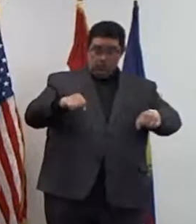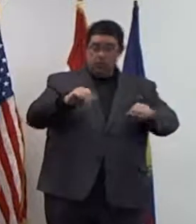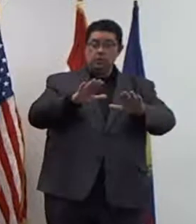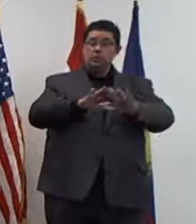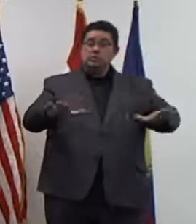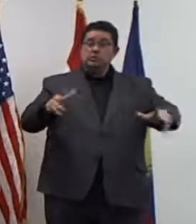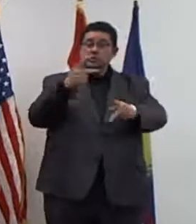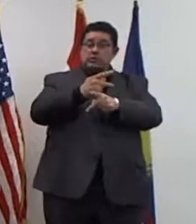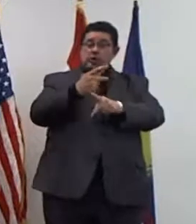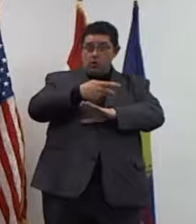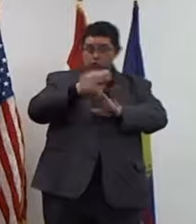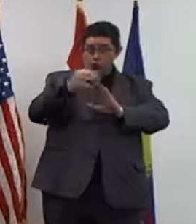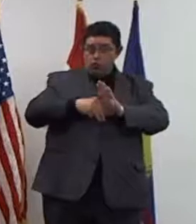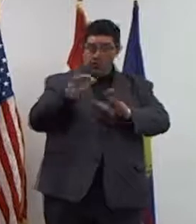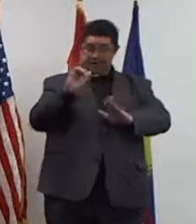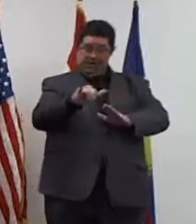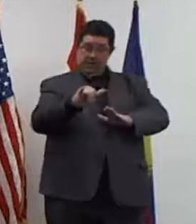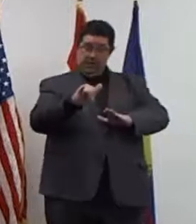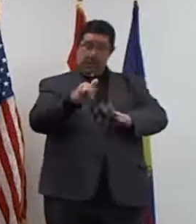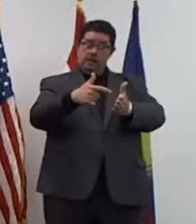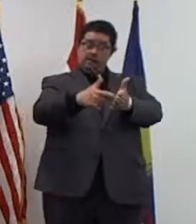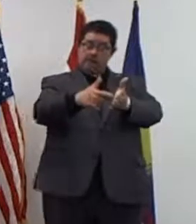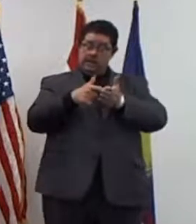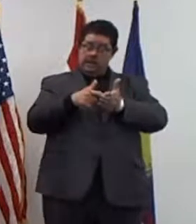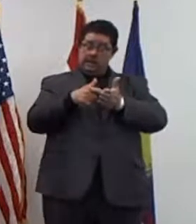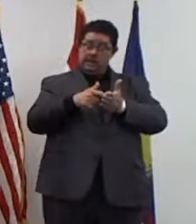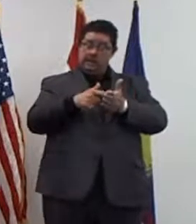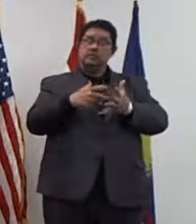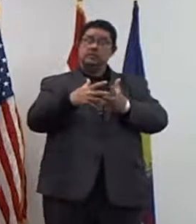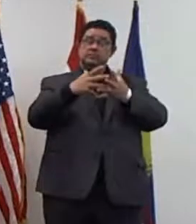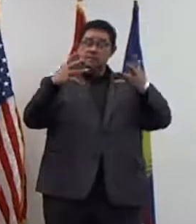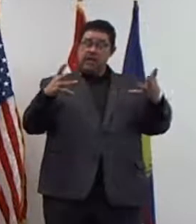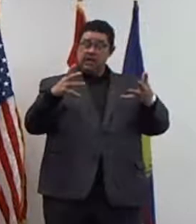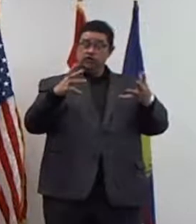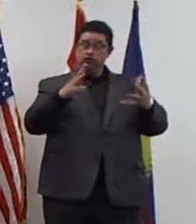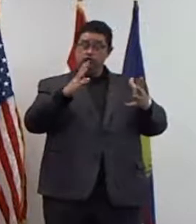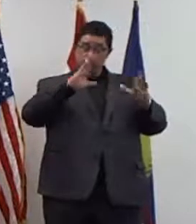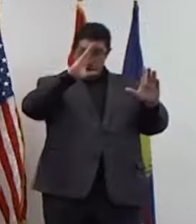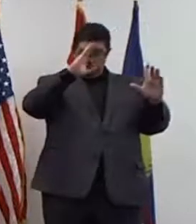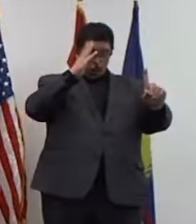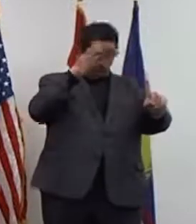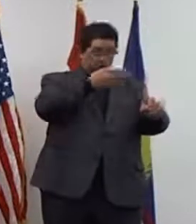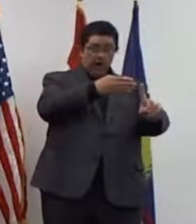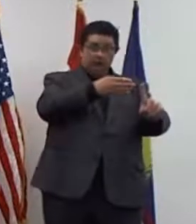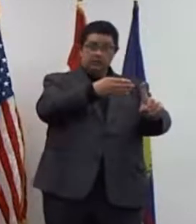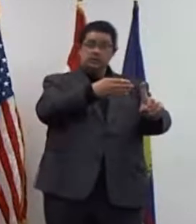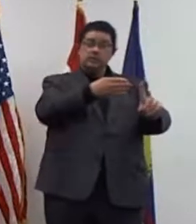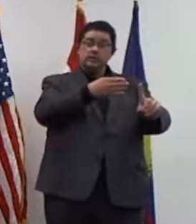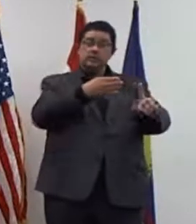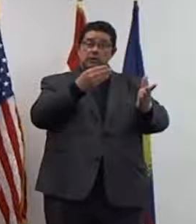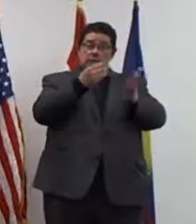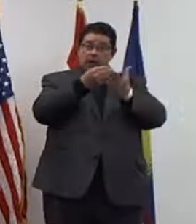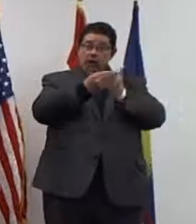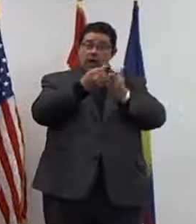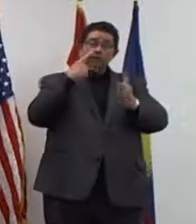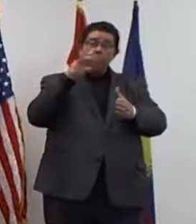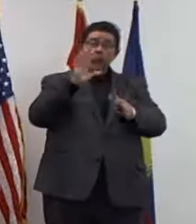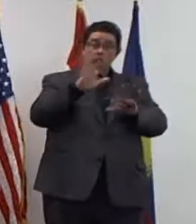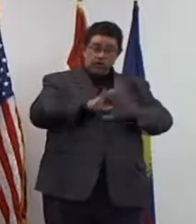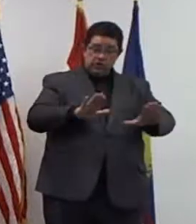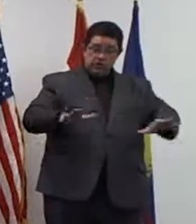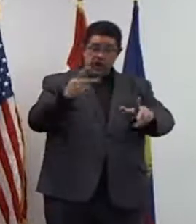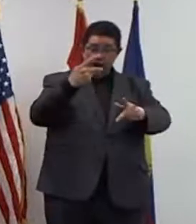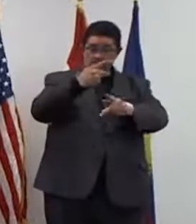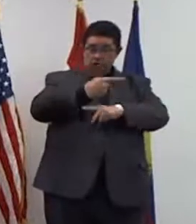programs, and that mandates a substantial, direct, and targeted funding support to the child care providers